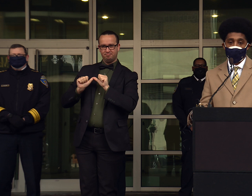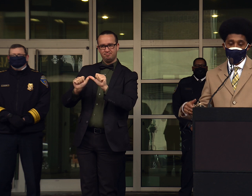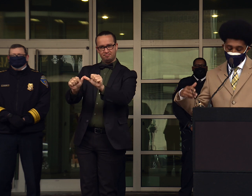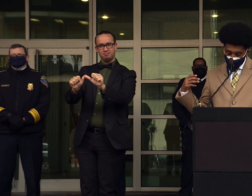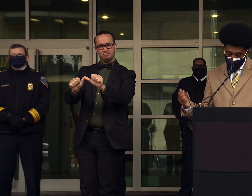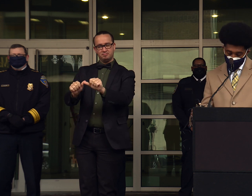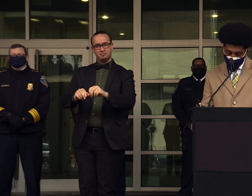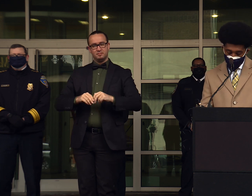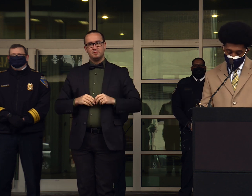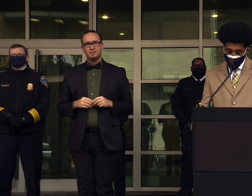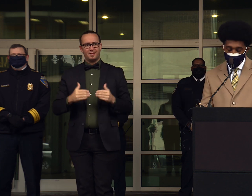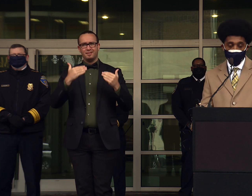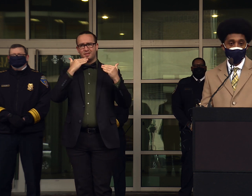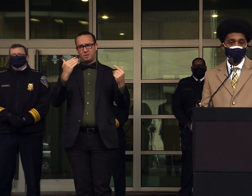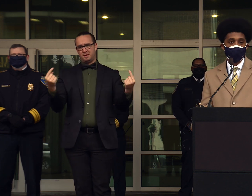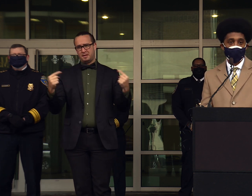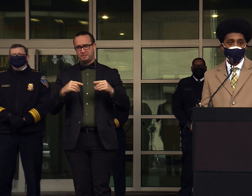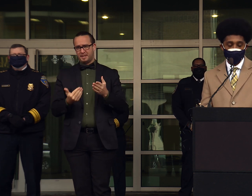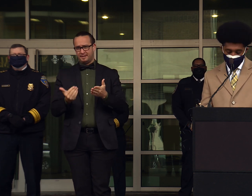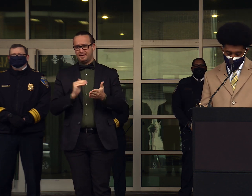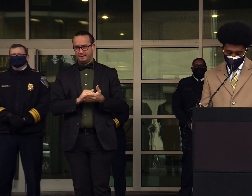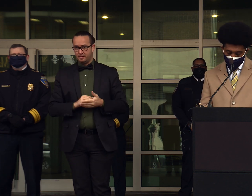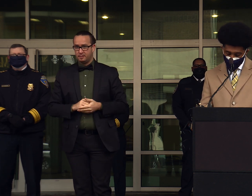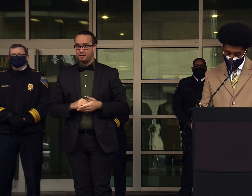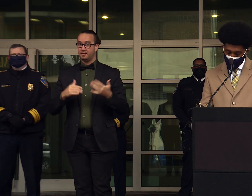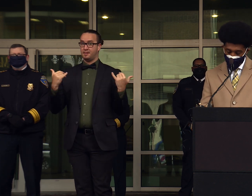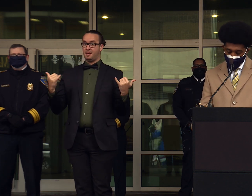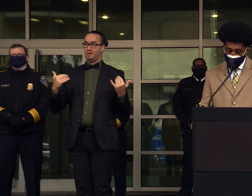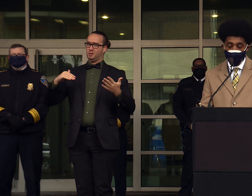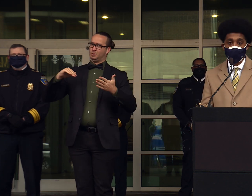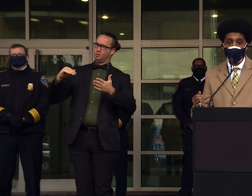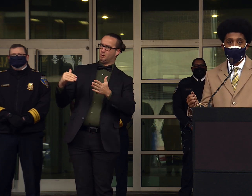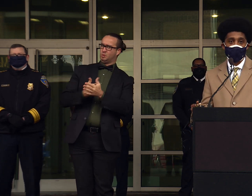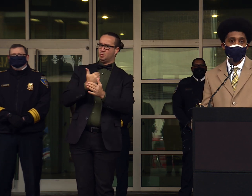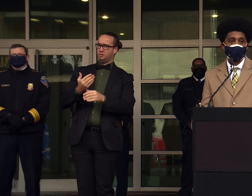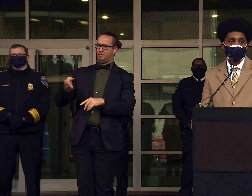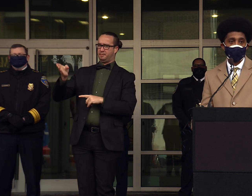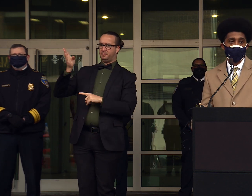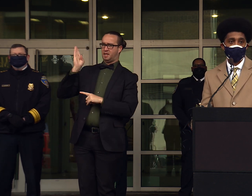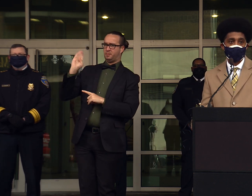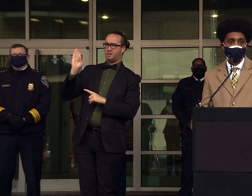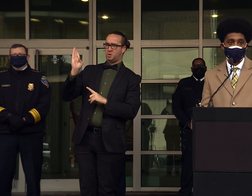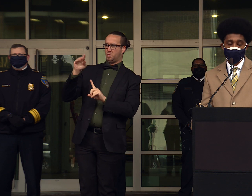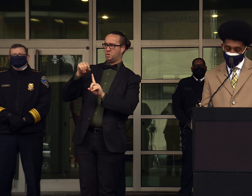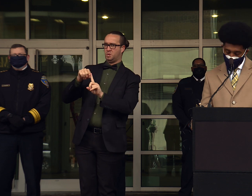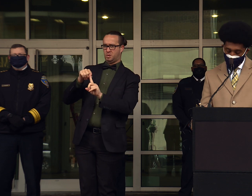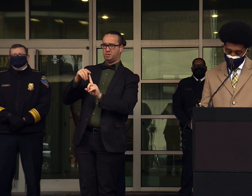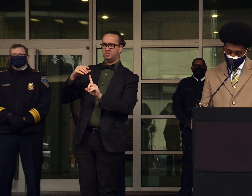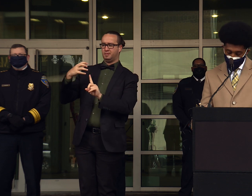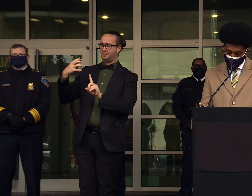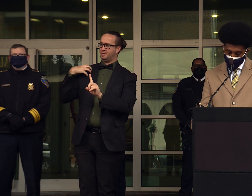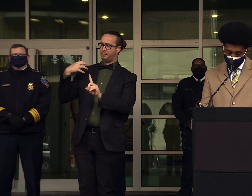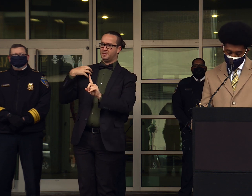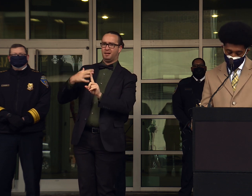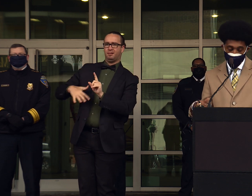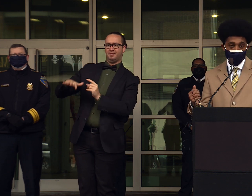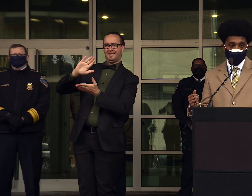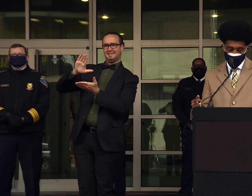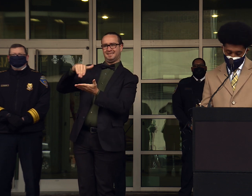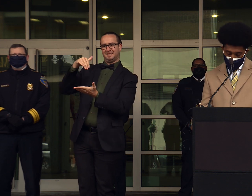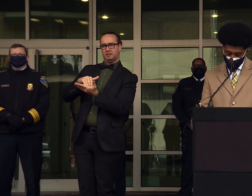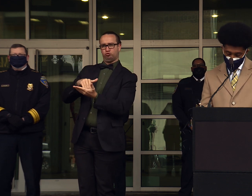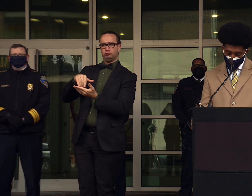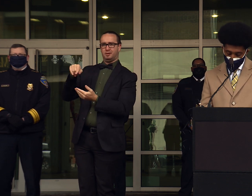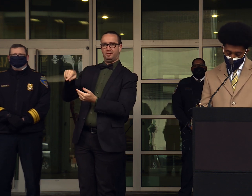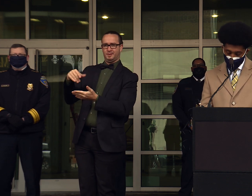today at the new Baltimore Police Department Central District. Before we get into the substance of today's announcement, I want